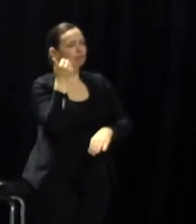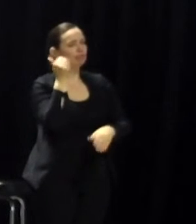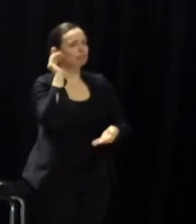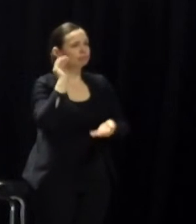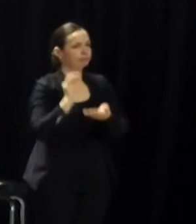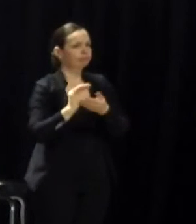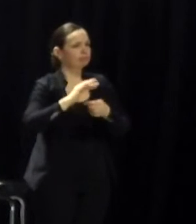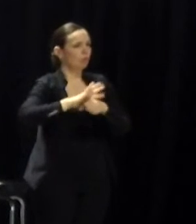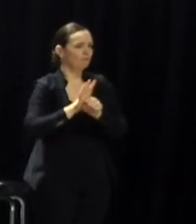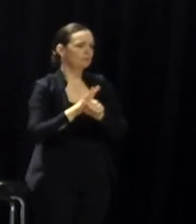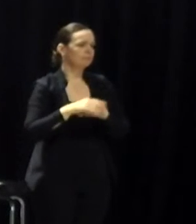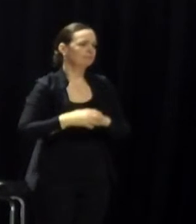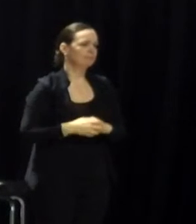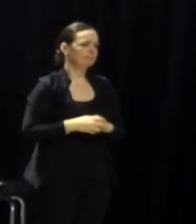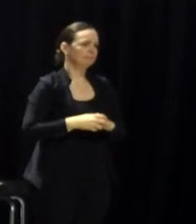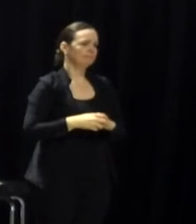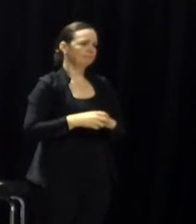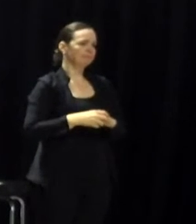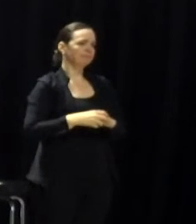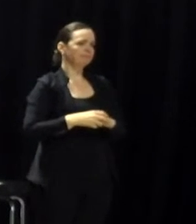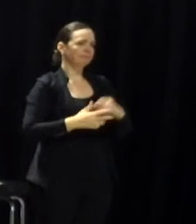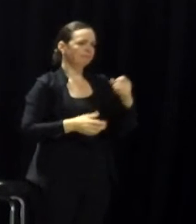turn. So I